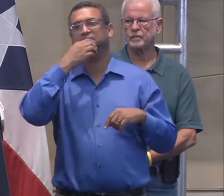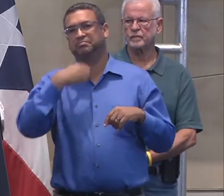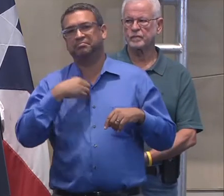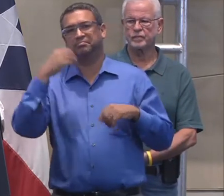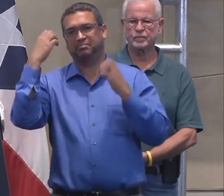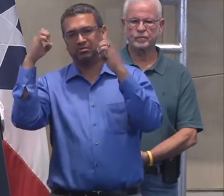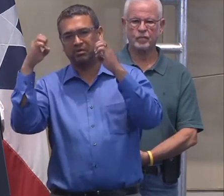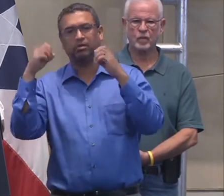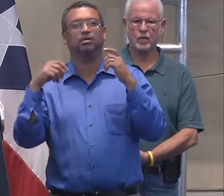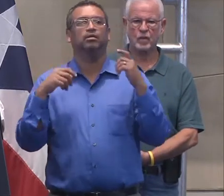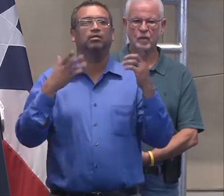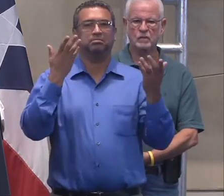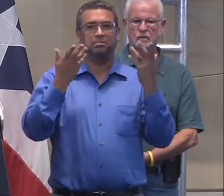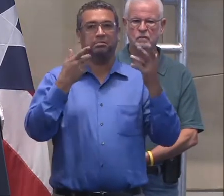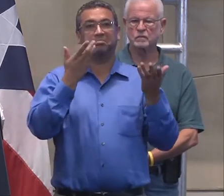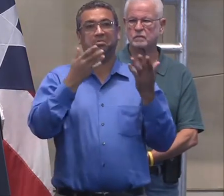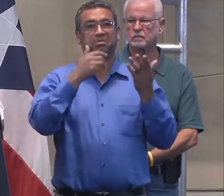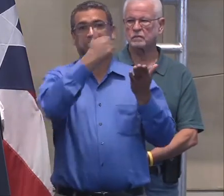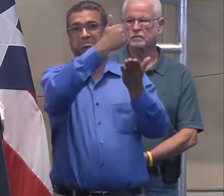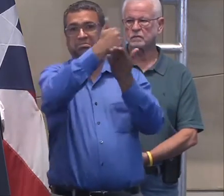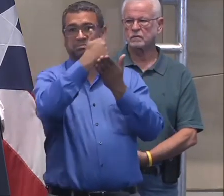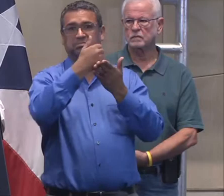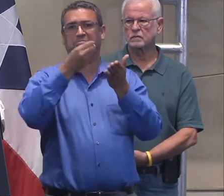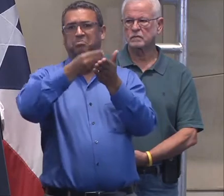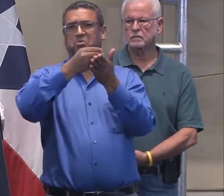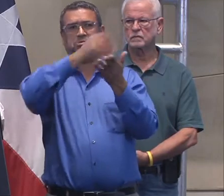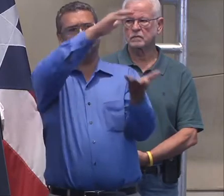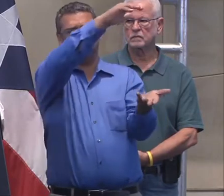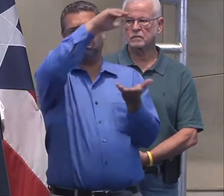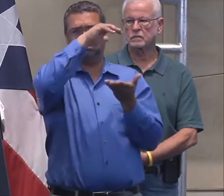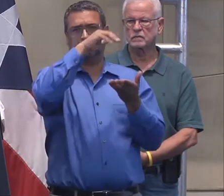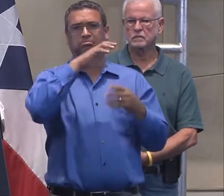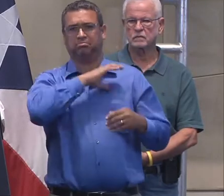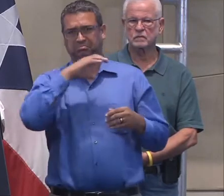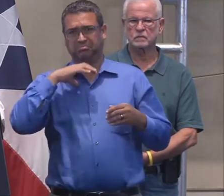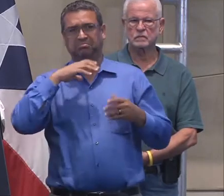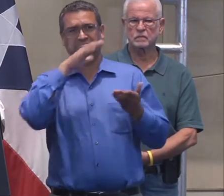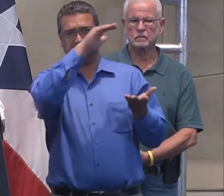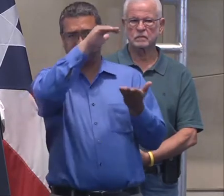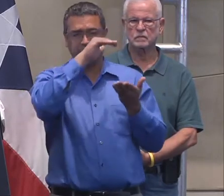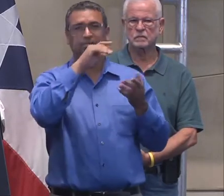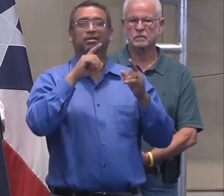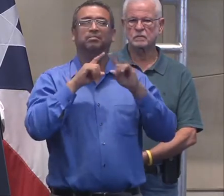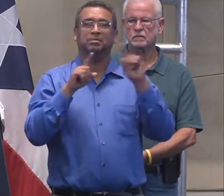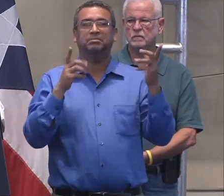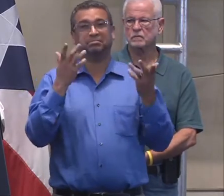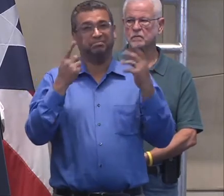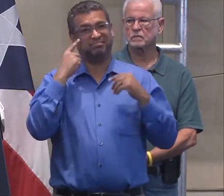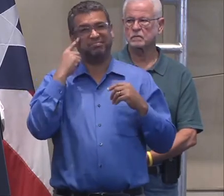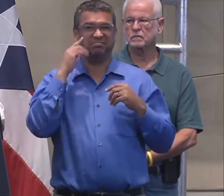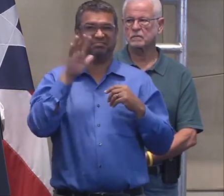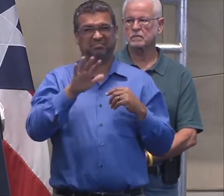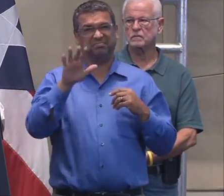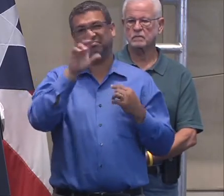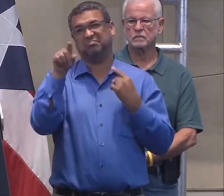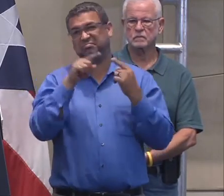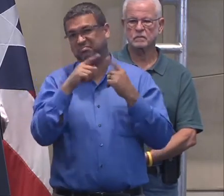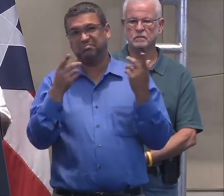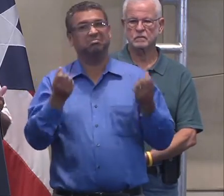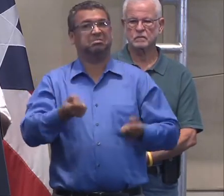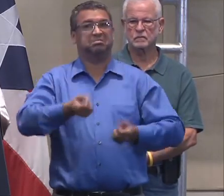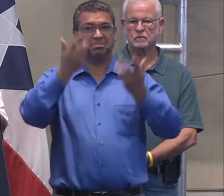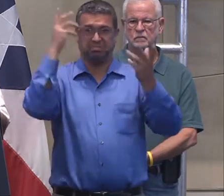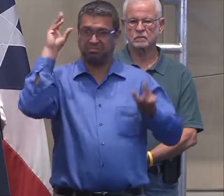is estimates of the damage, right? We've, we've talked about it, uh, several independent outlets have, have also validated those numbers, so